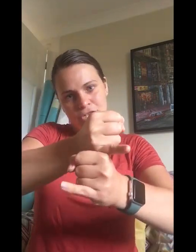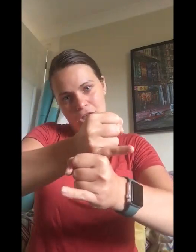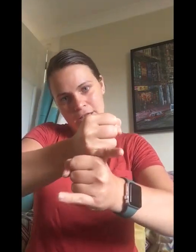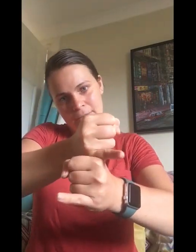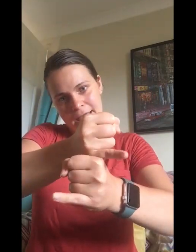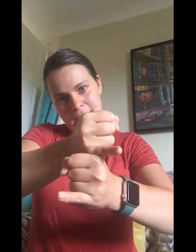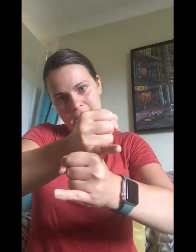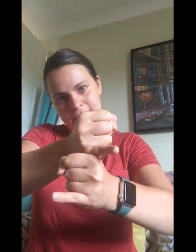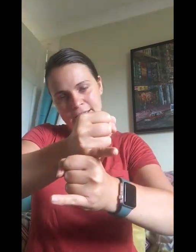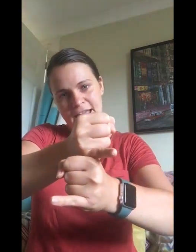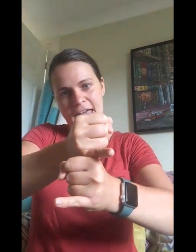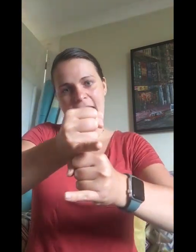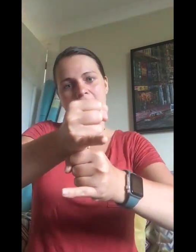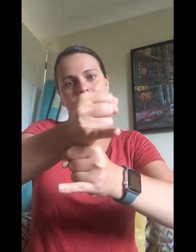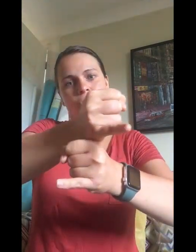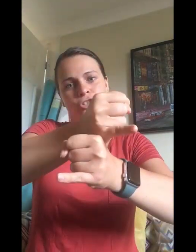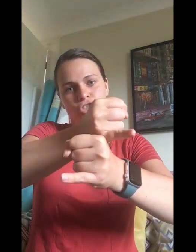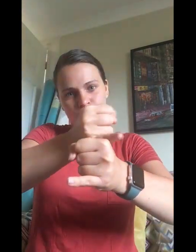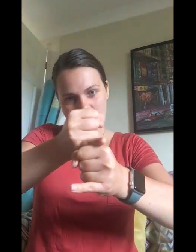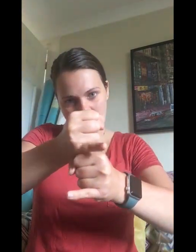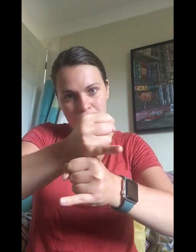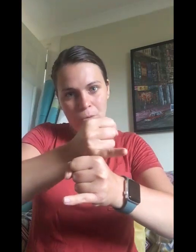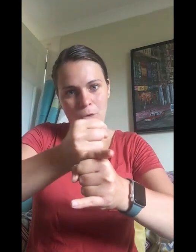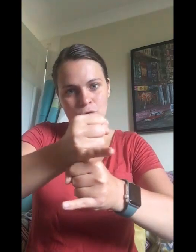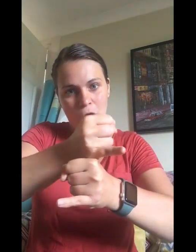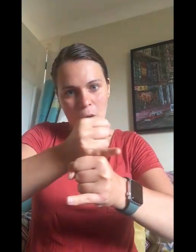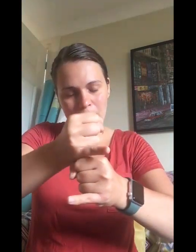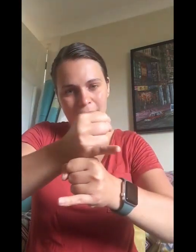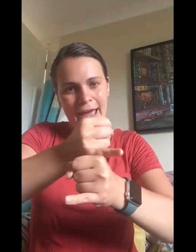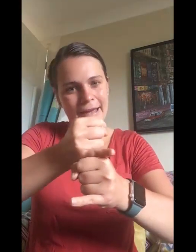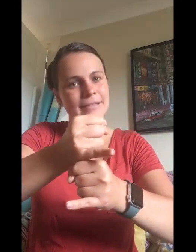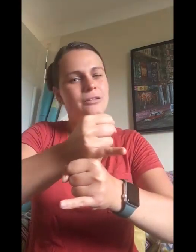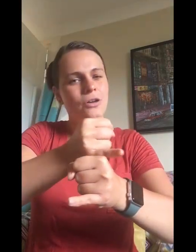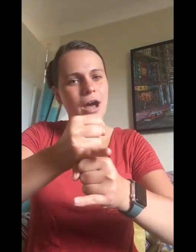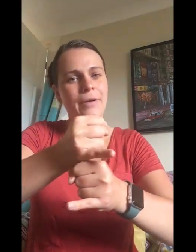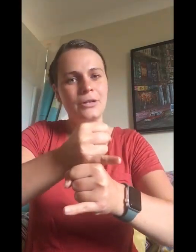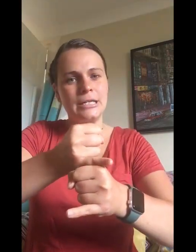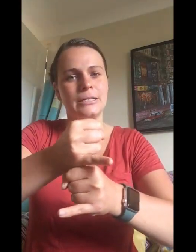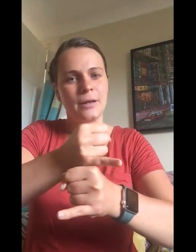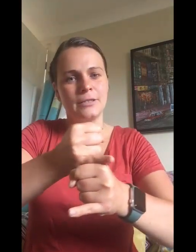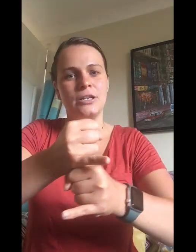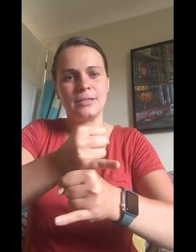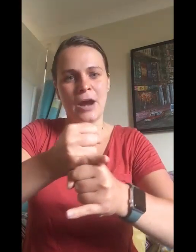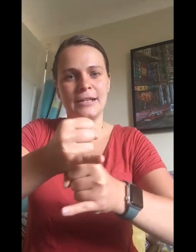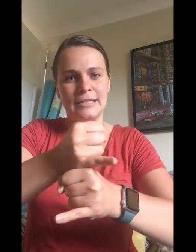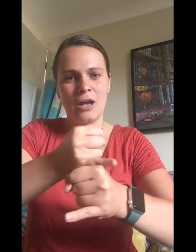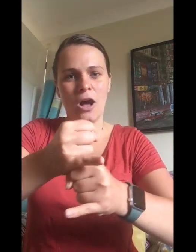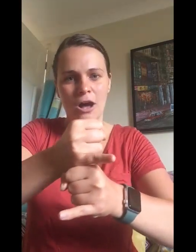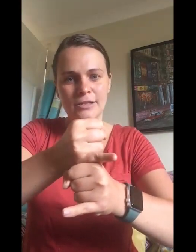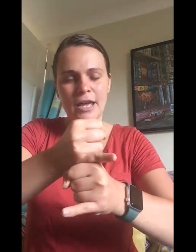turn them like this and you're going to circle on top. Okay, so there's a lot going on in this one, so you need to practice hard.